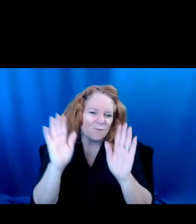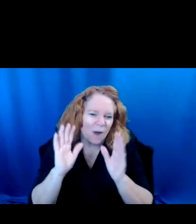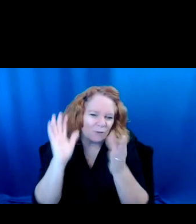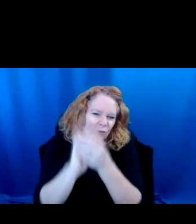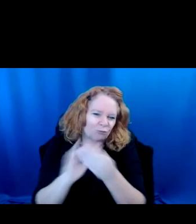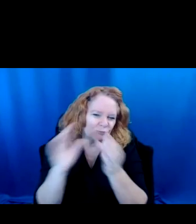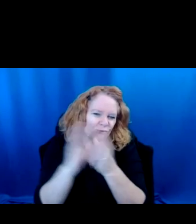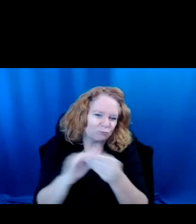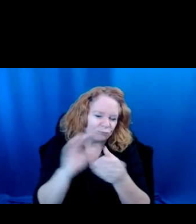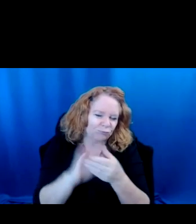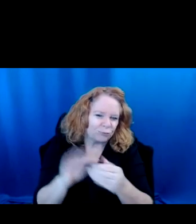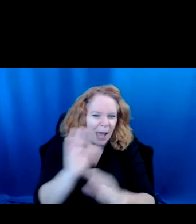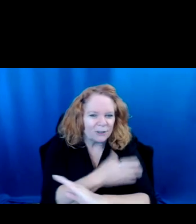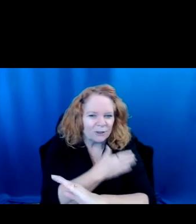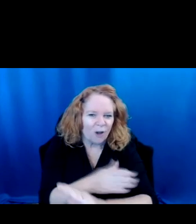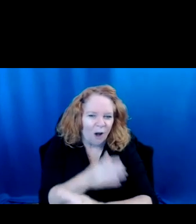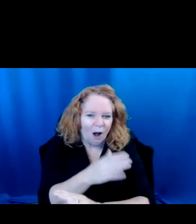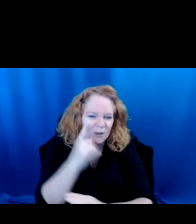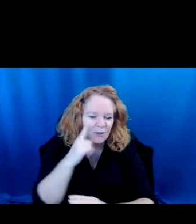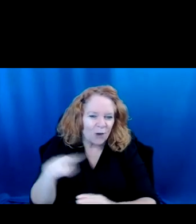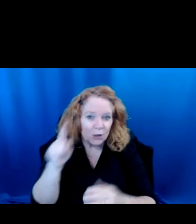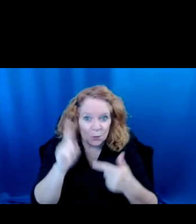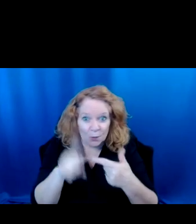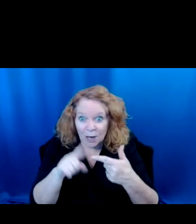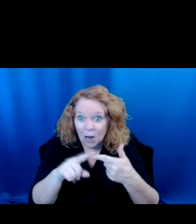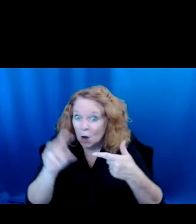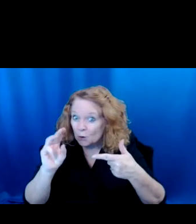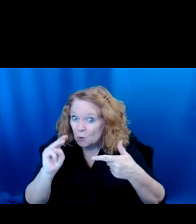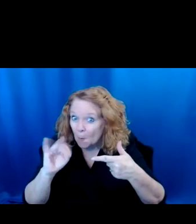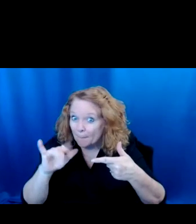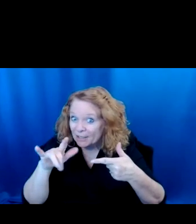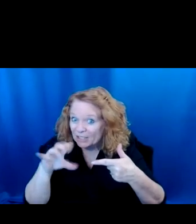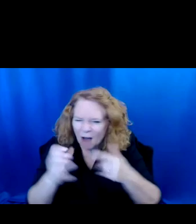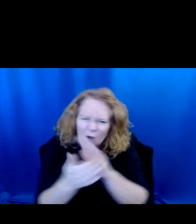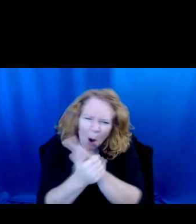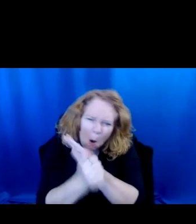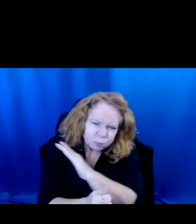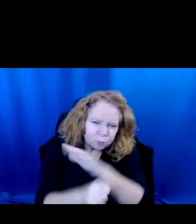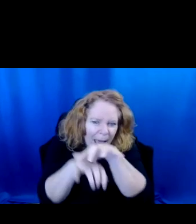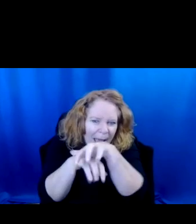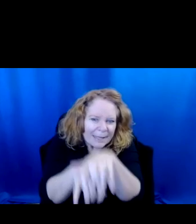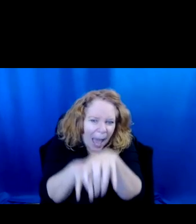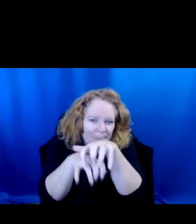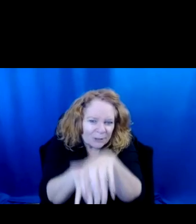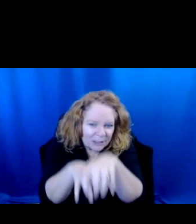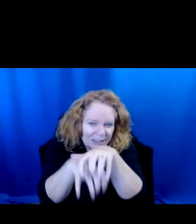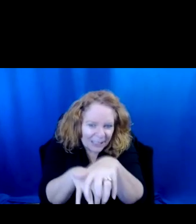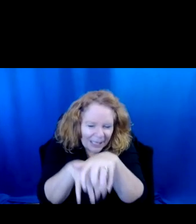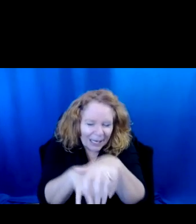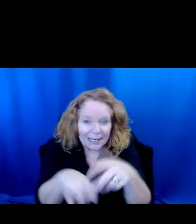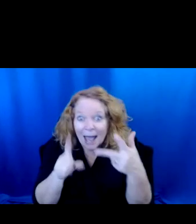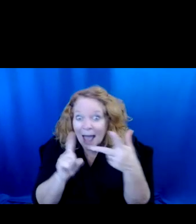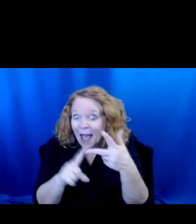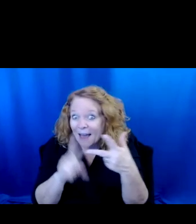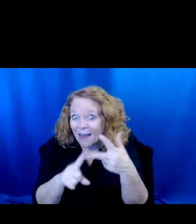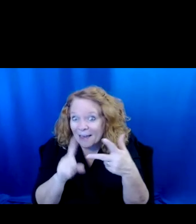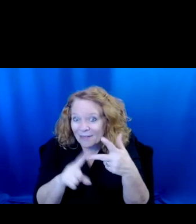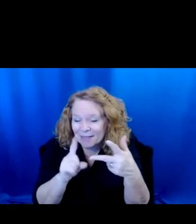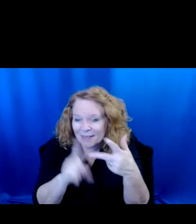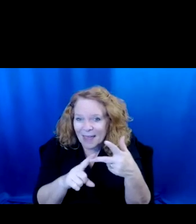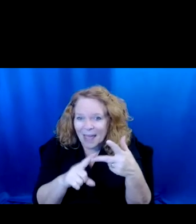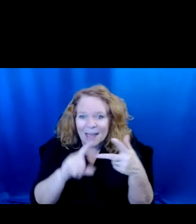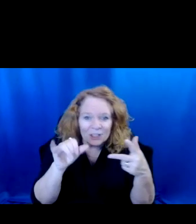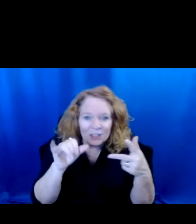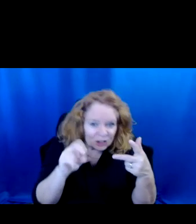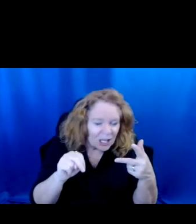songs on the Storytime Show. To Michelle for all the captioning she's done. And to Jen and Mandy and all